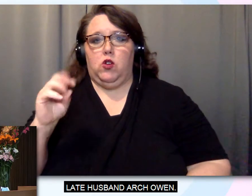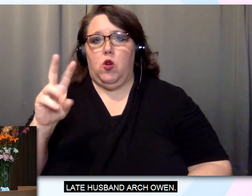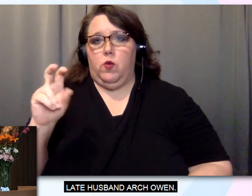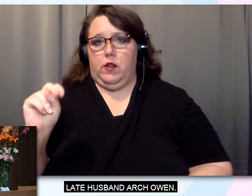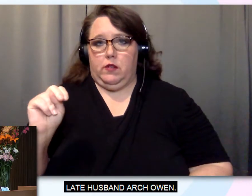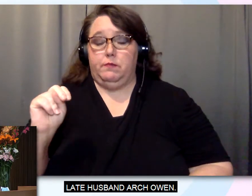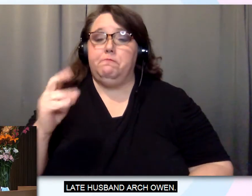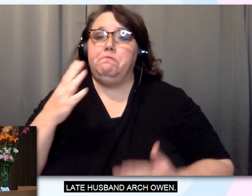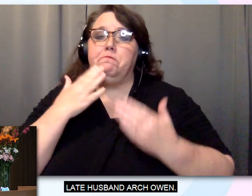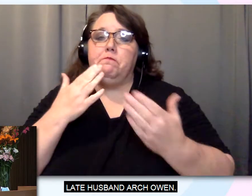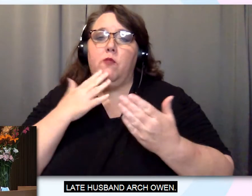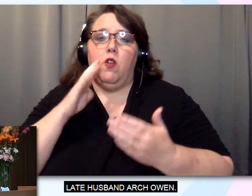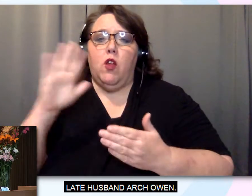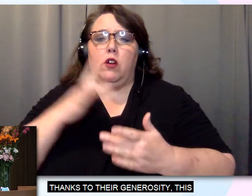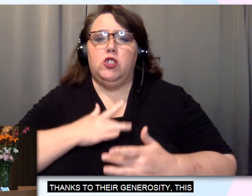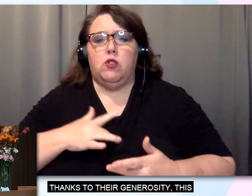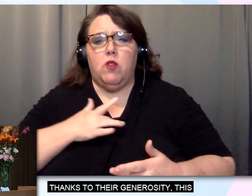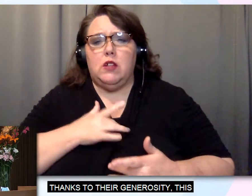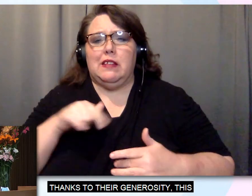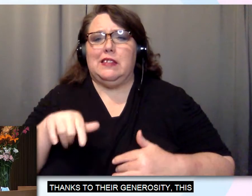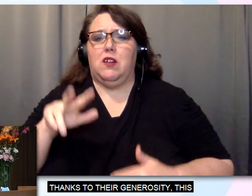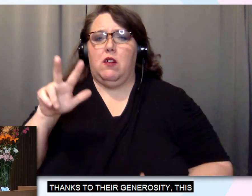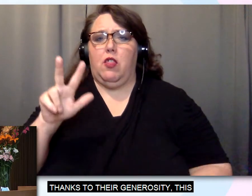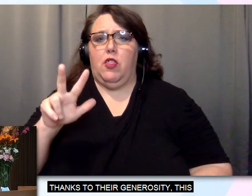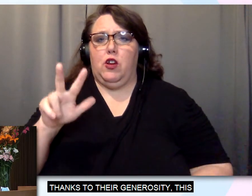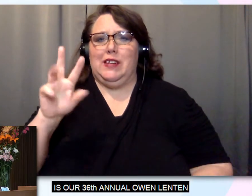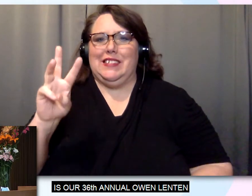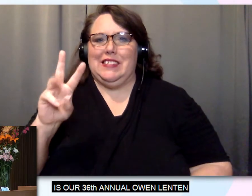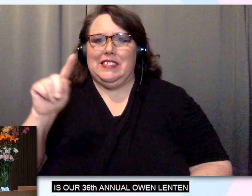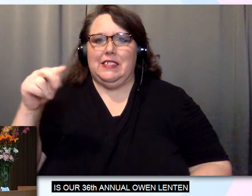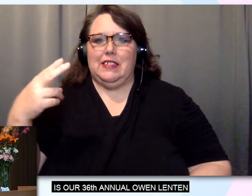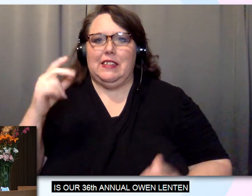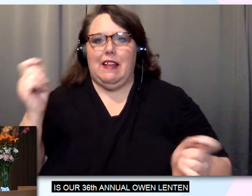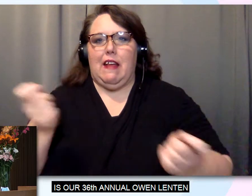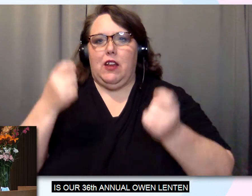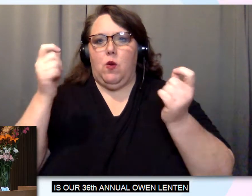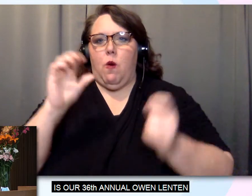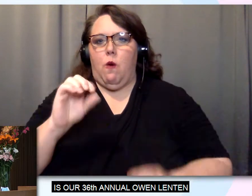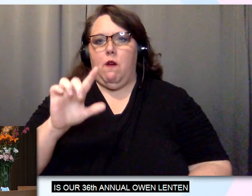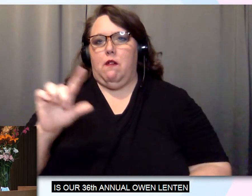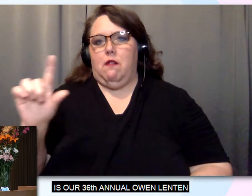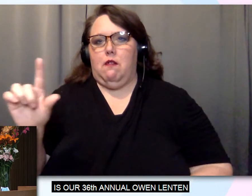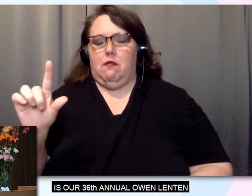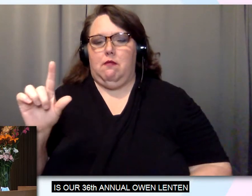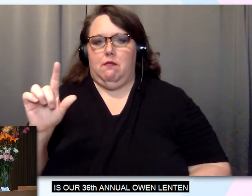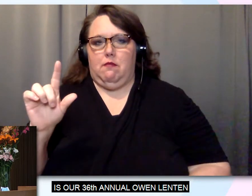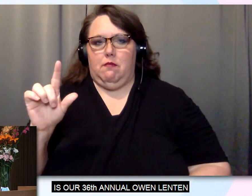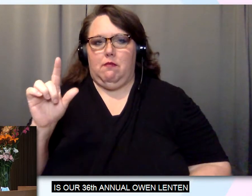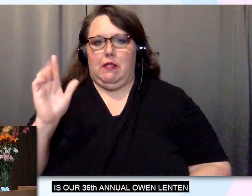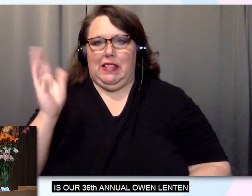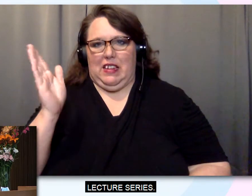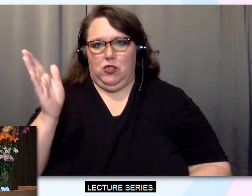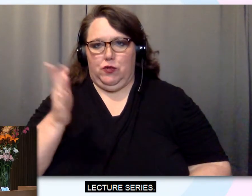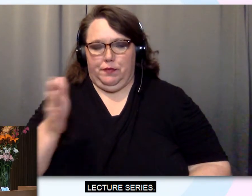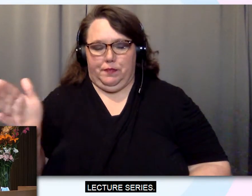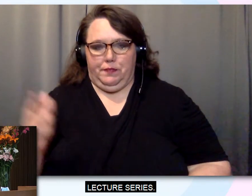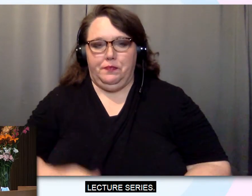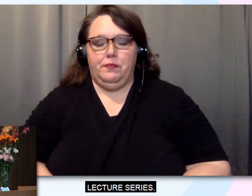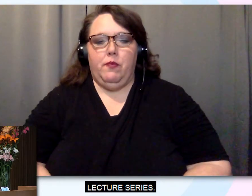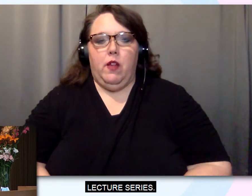Owen. Thanks to their generosity, this is our 36th annual Owen Lenten Lecture